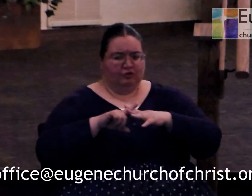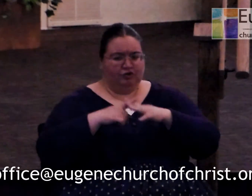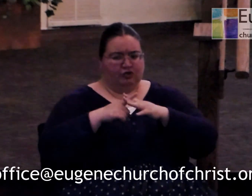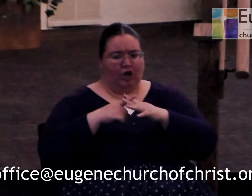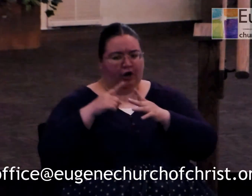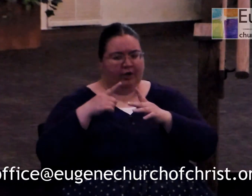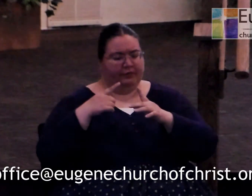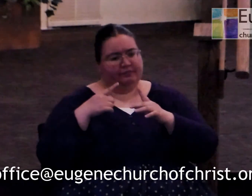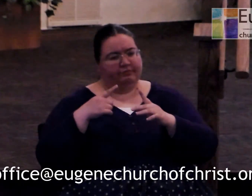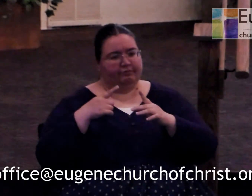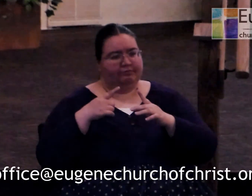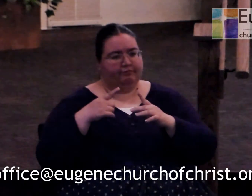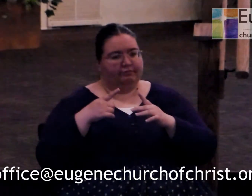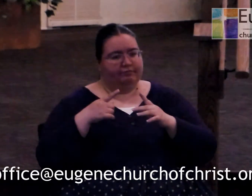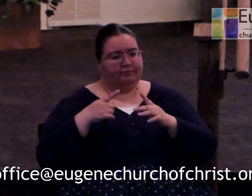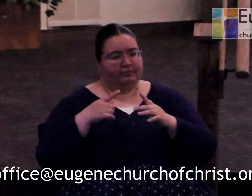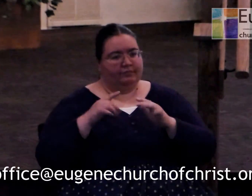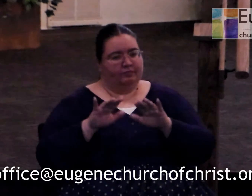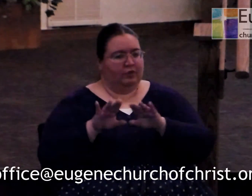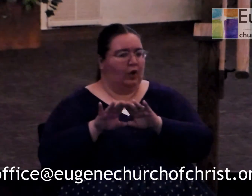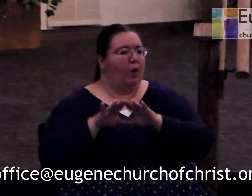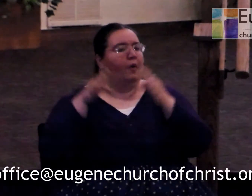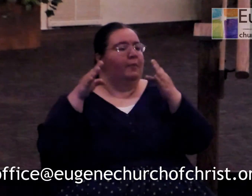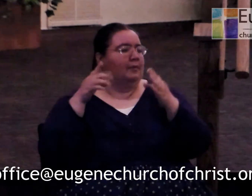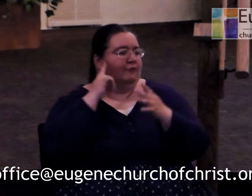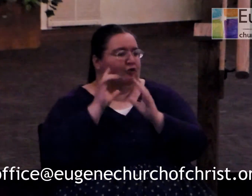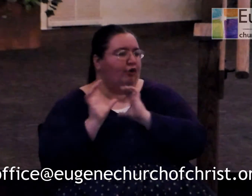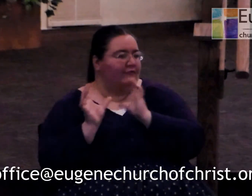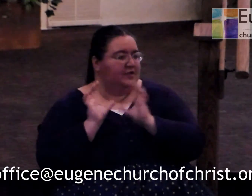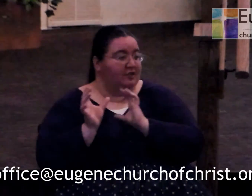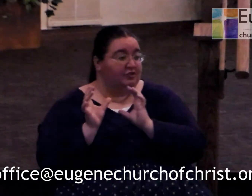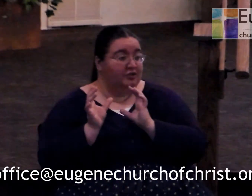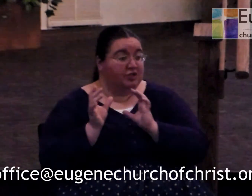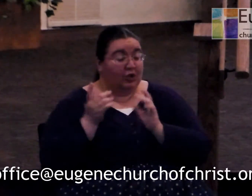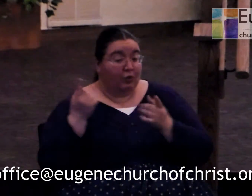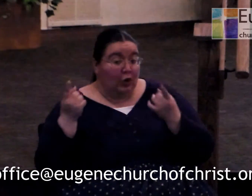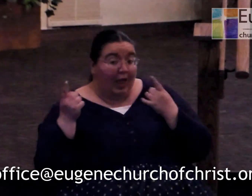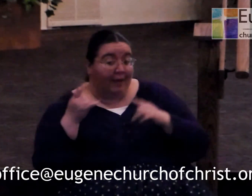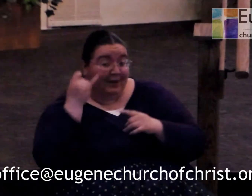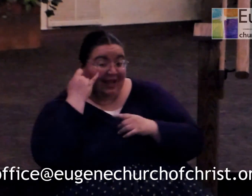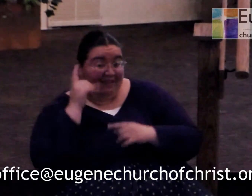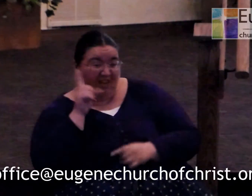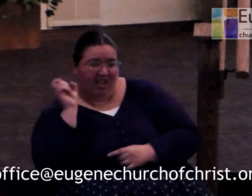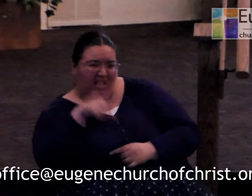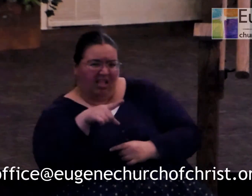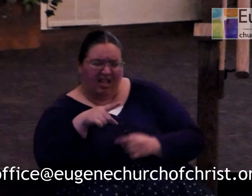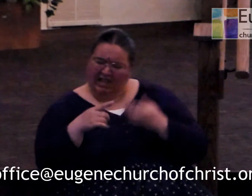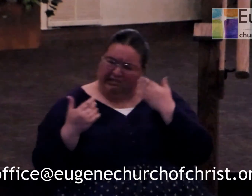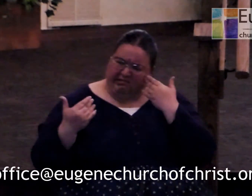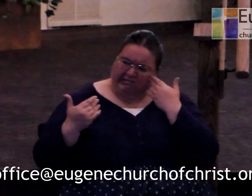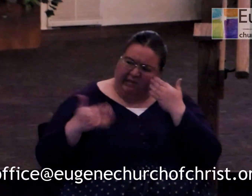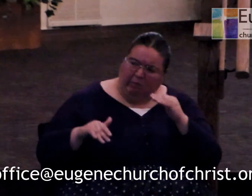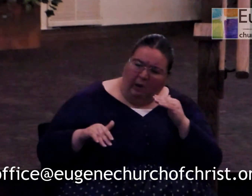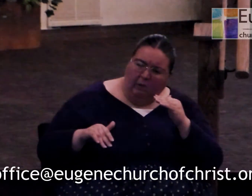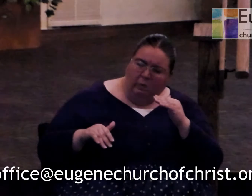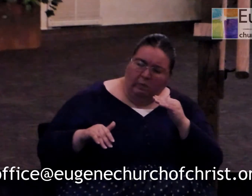you will find is when you don't know the answer to a question, for a non-Christian, for someone who's grown up in all this